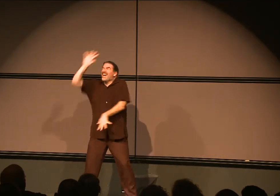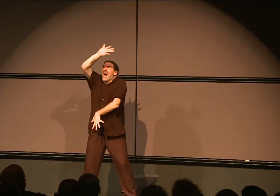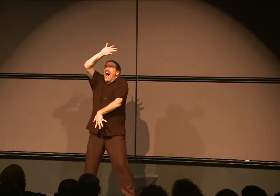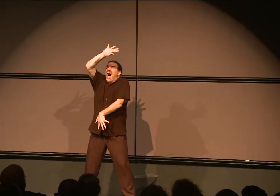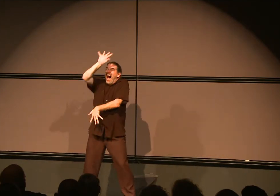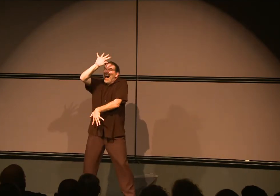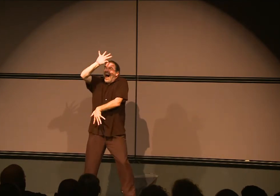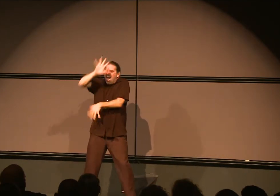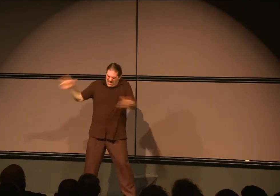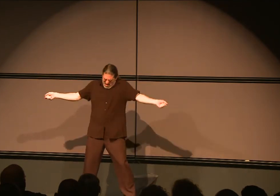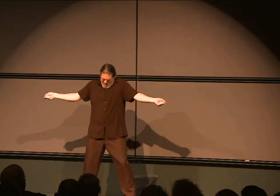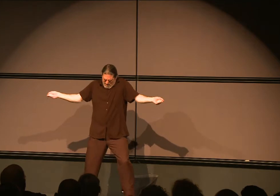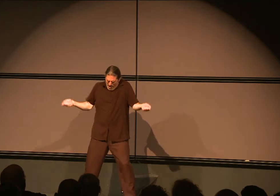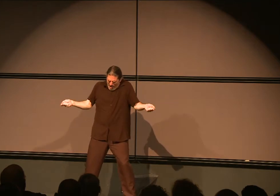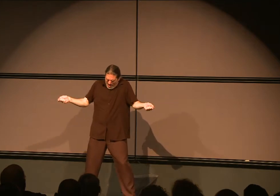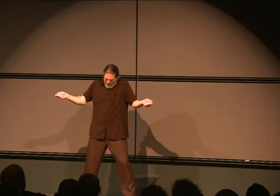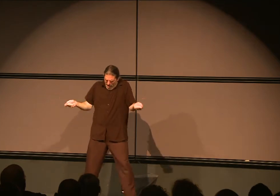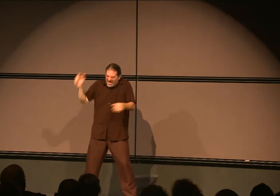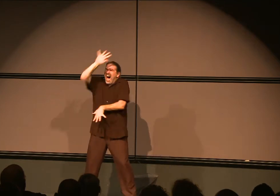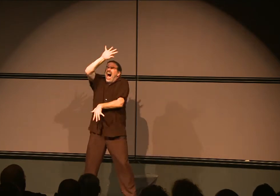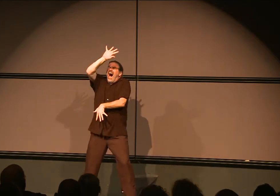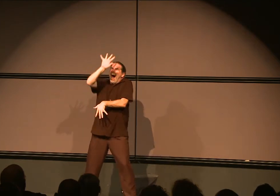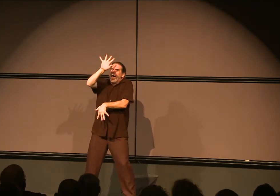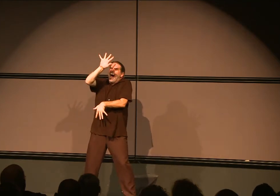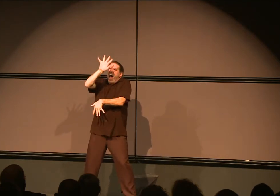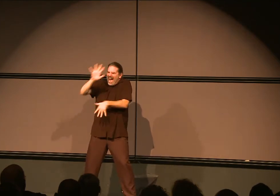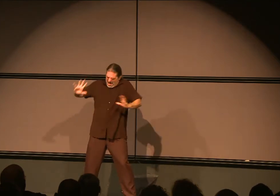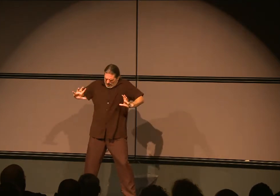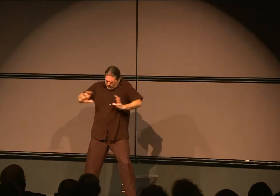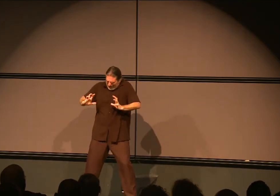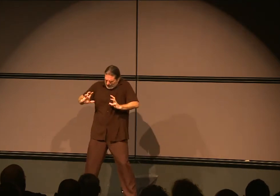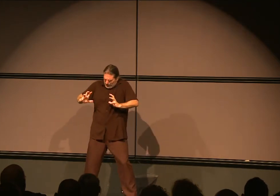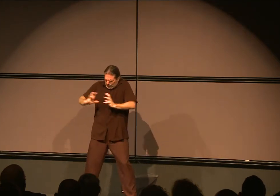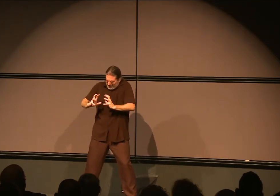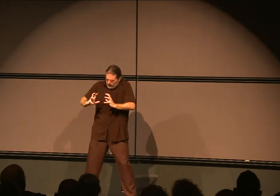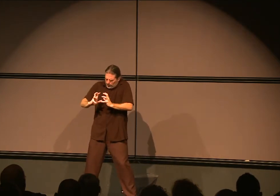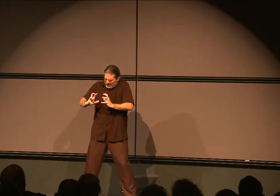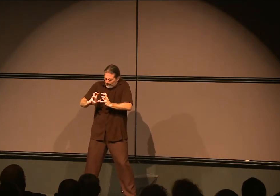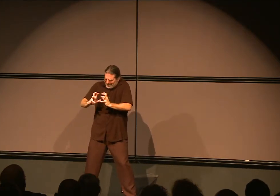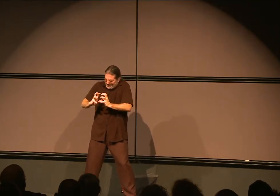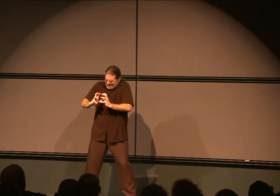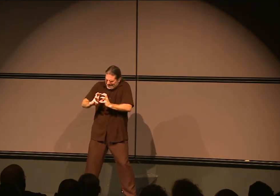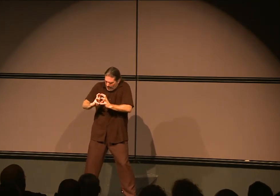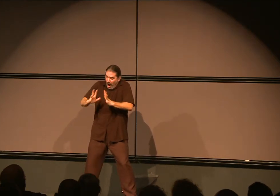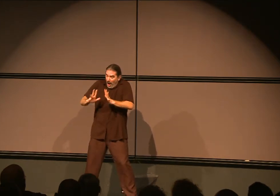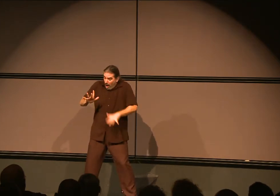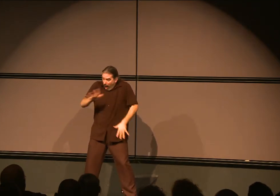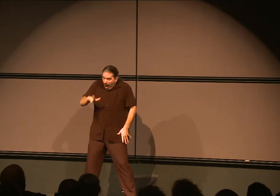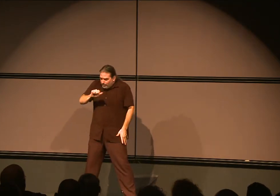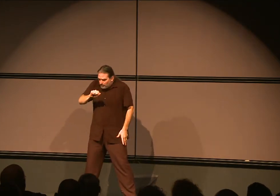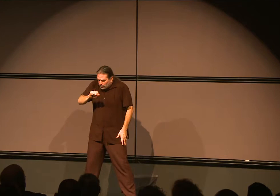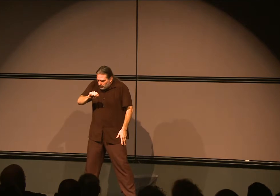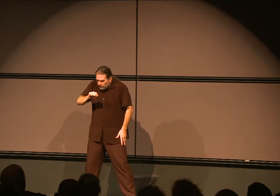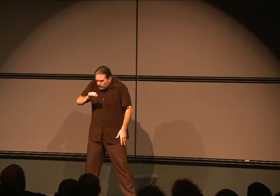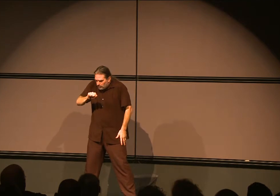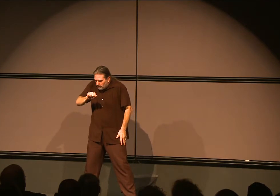back together, collapsing it down with a final gasp. It